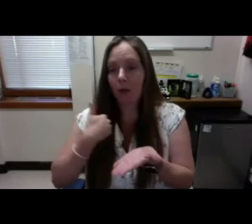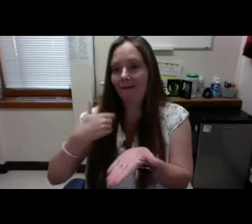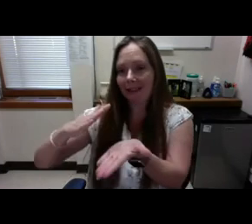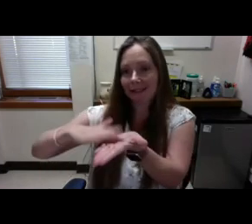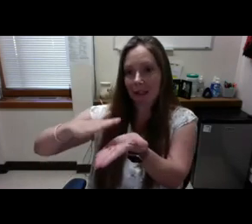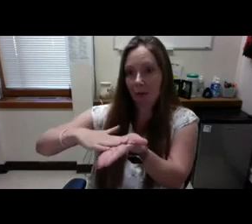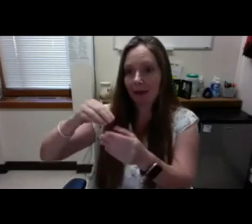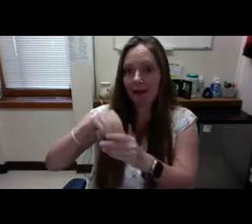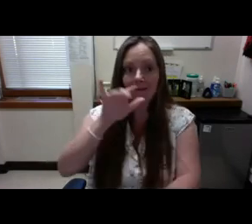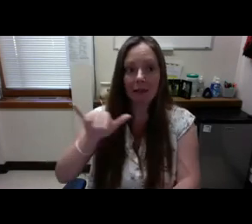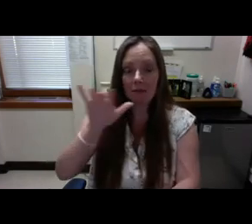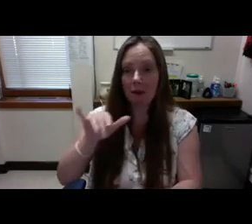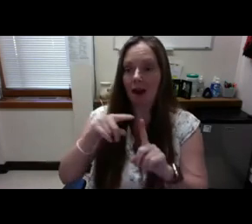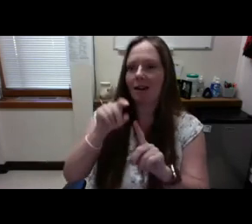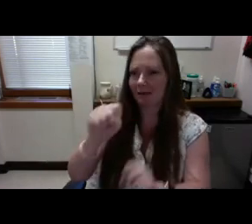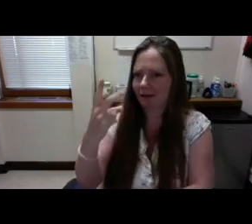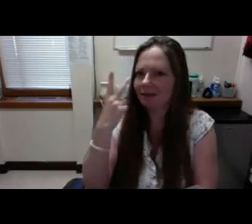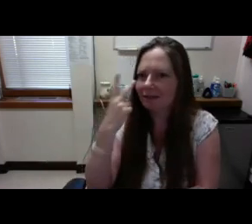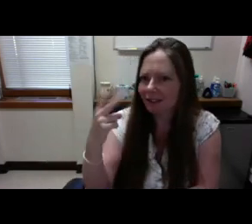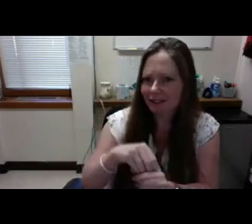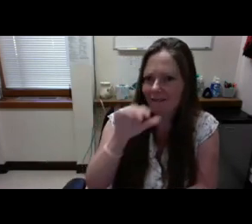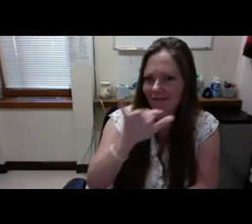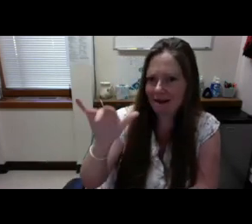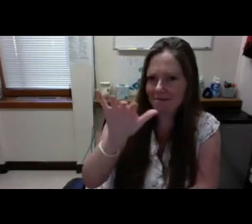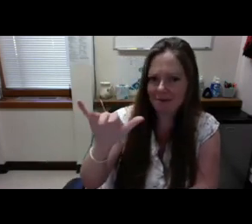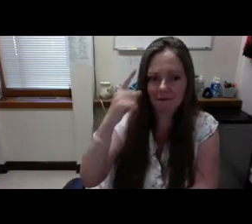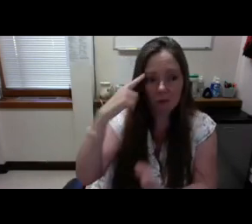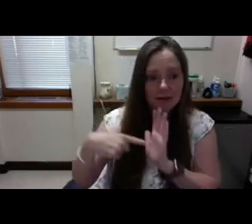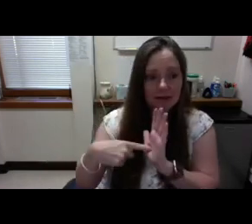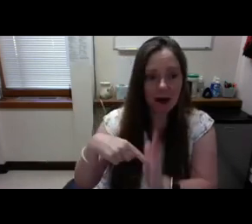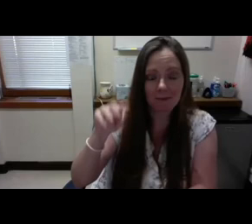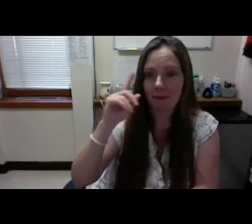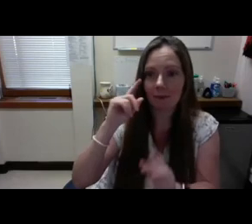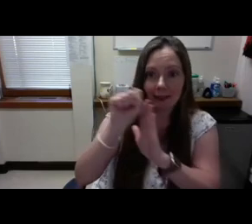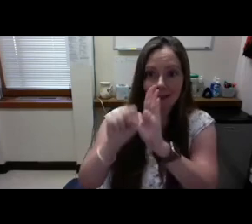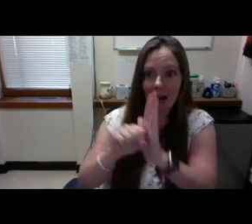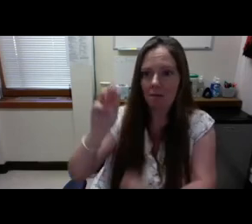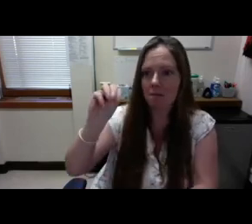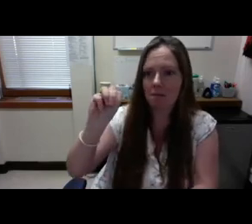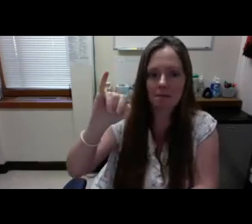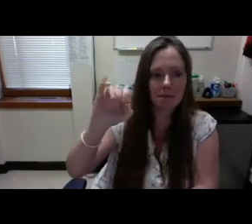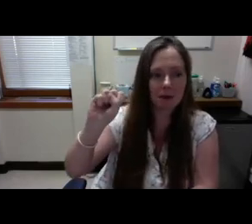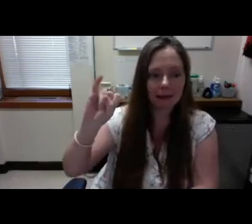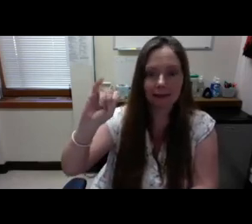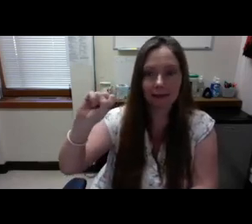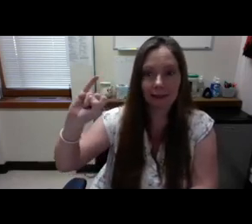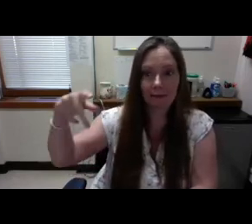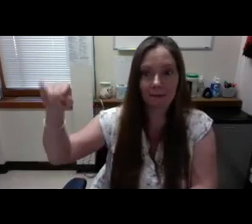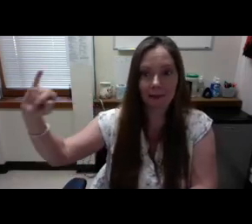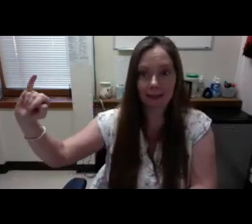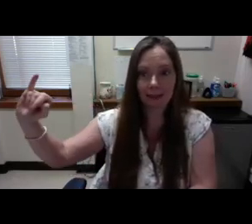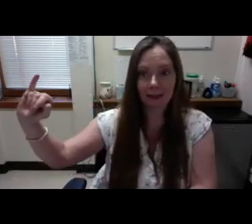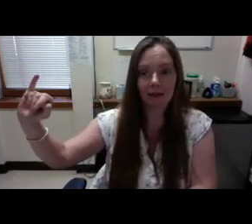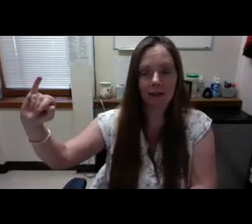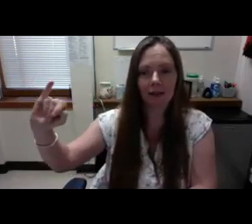So it's important to understand that we have syllables in finger spelling, and you could see that in the finger spelling. For example, the state